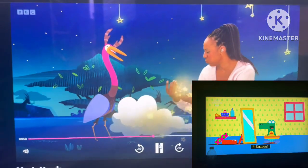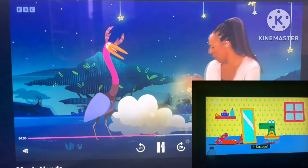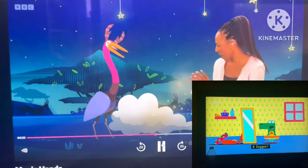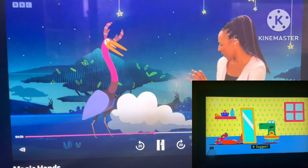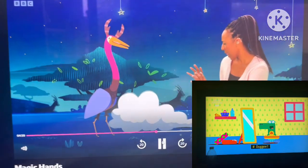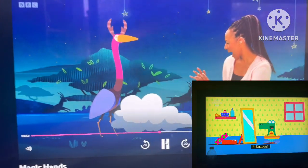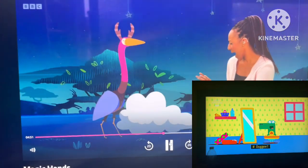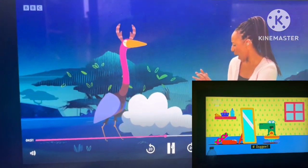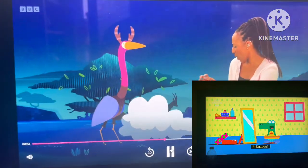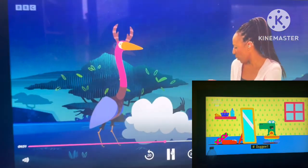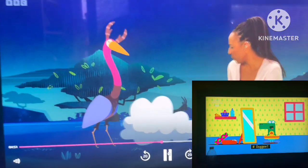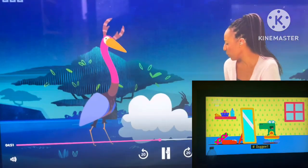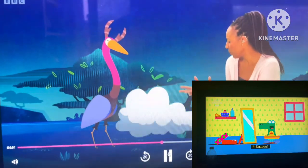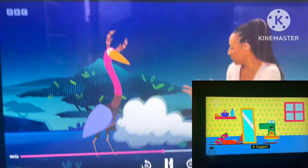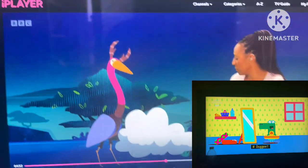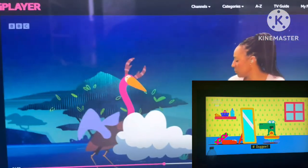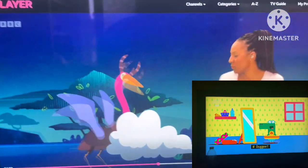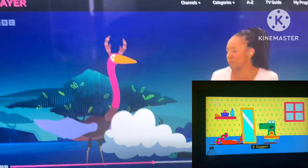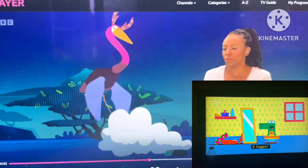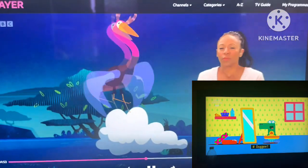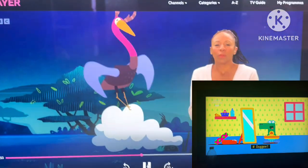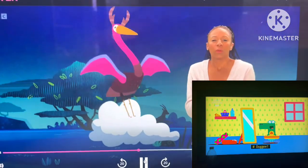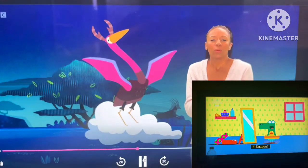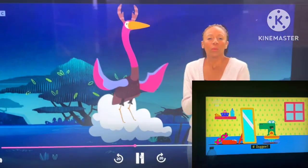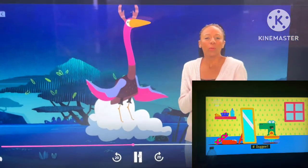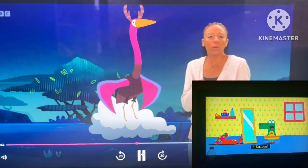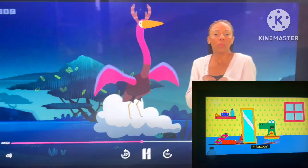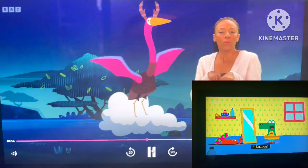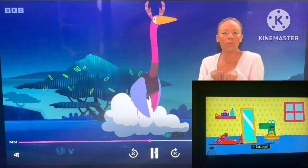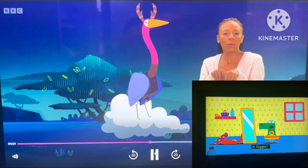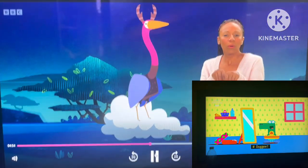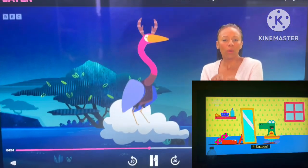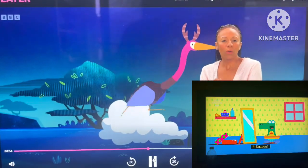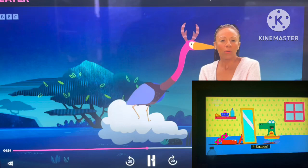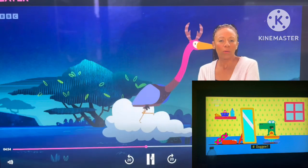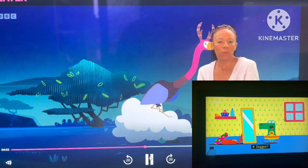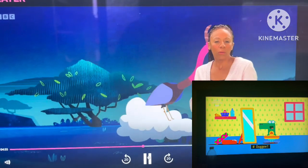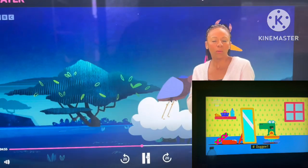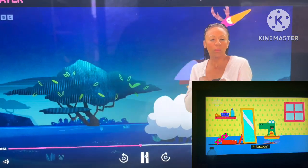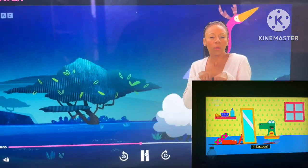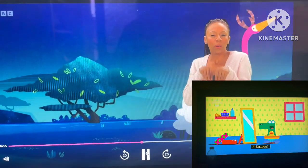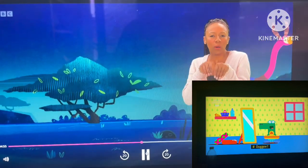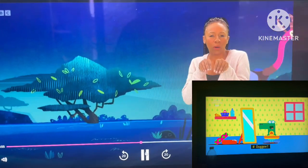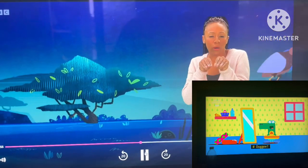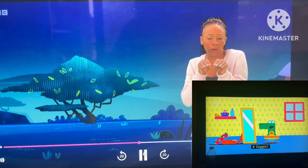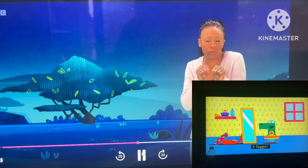coming! Skimming like a cloud on a wire grass plain.